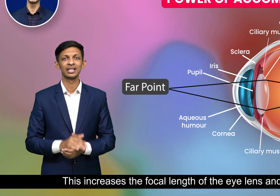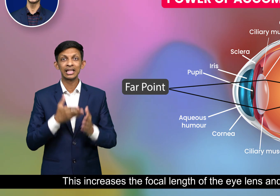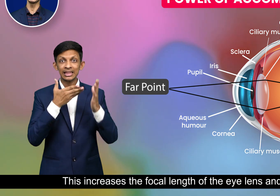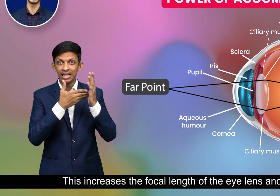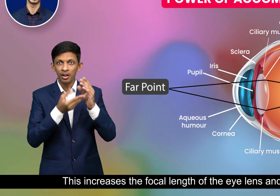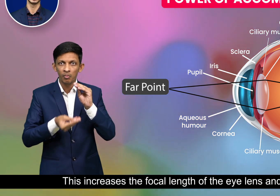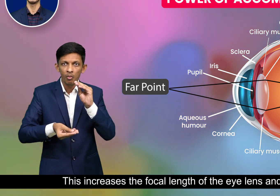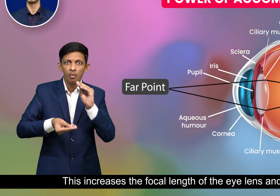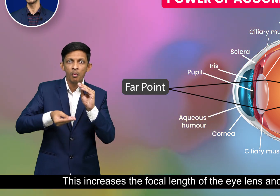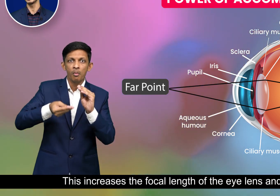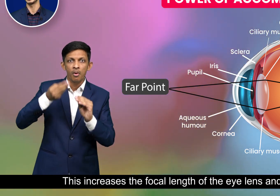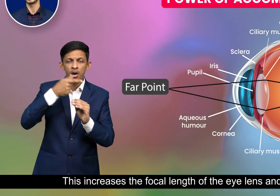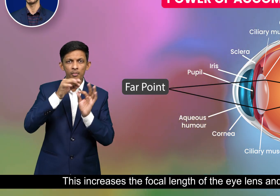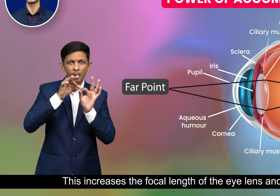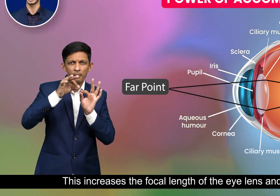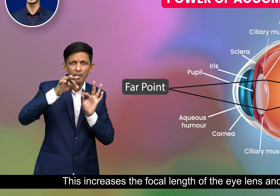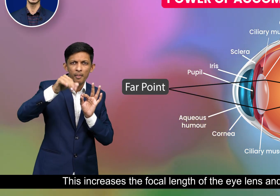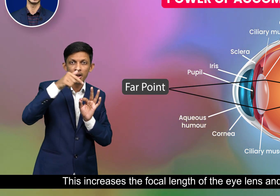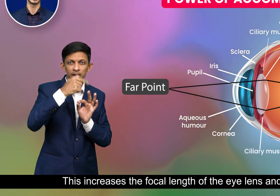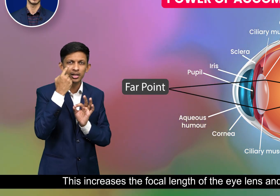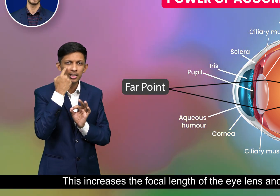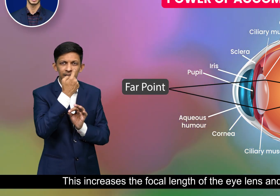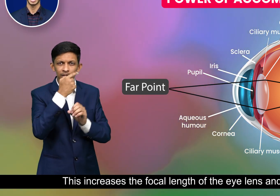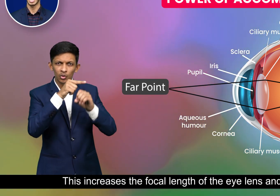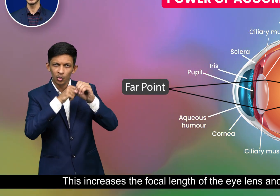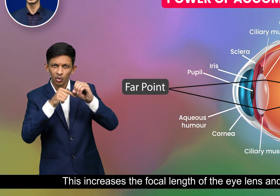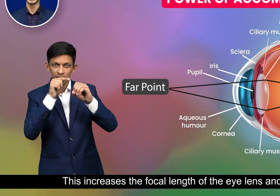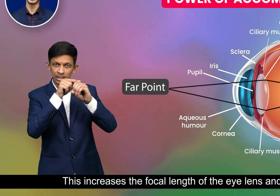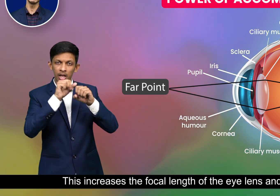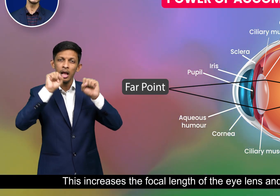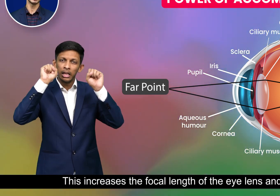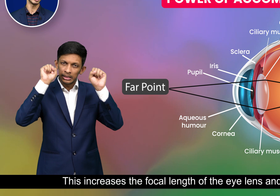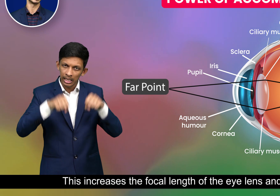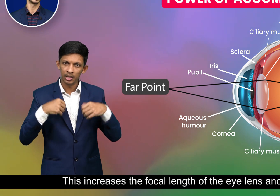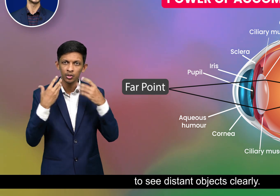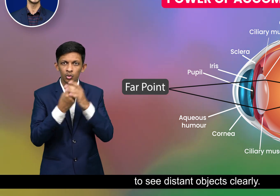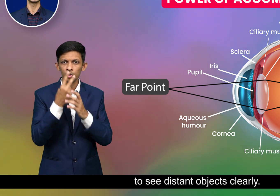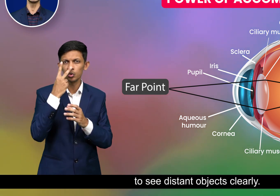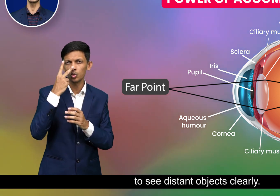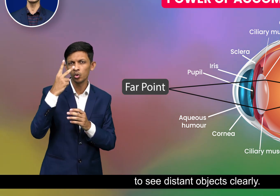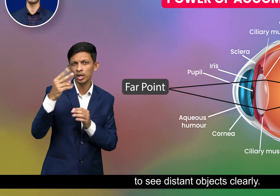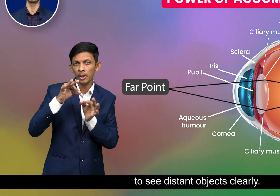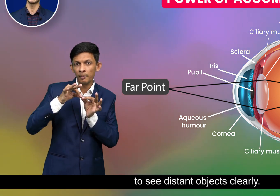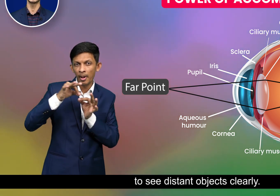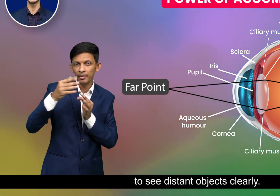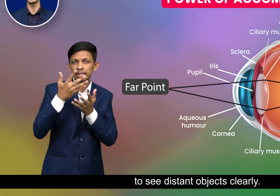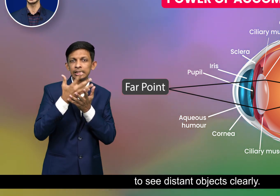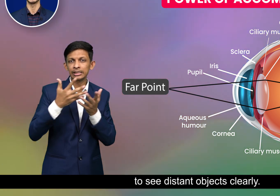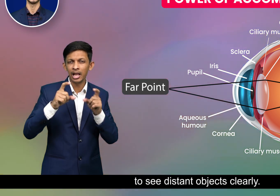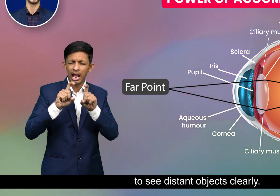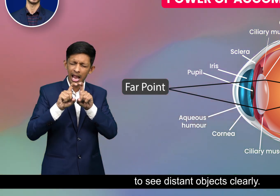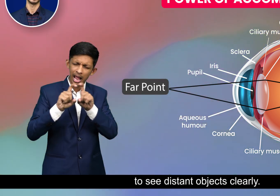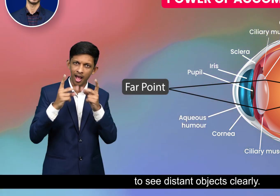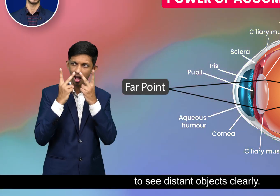This increases the focal length of the eye lens and enables us to see distant objects